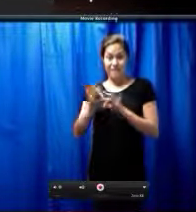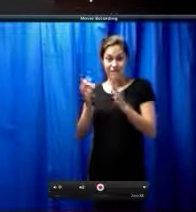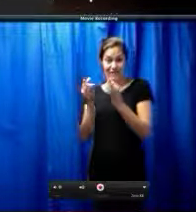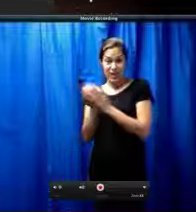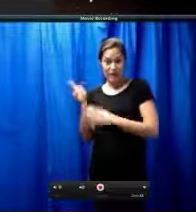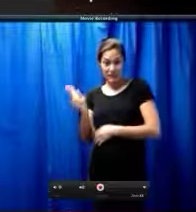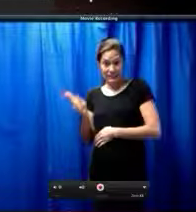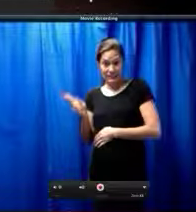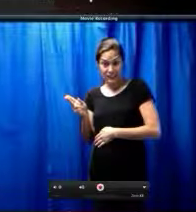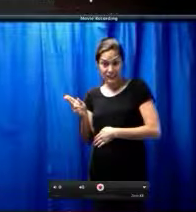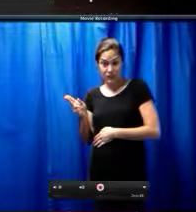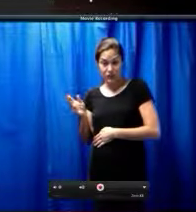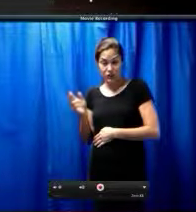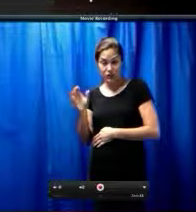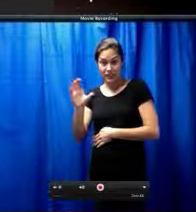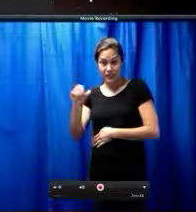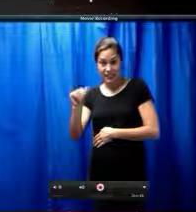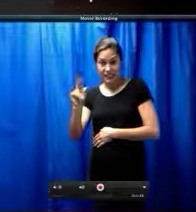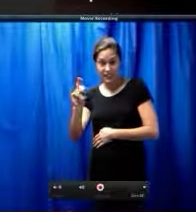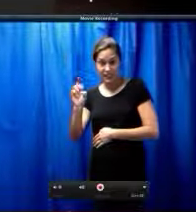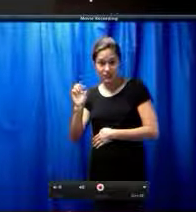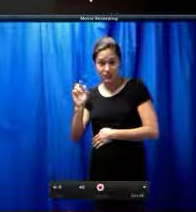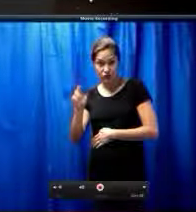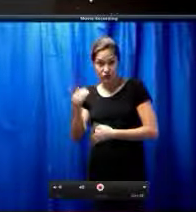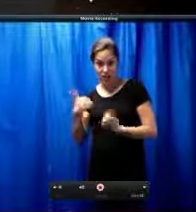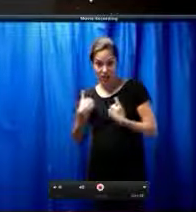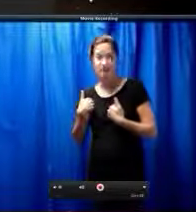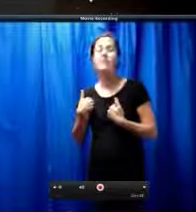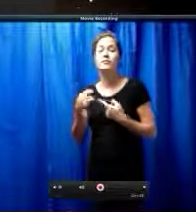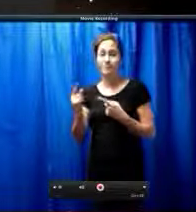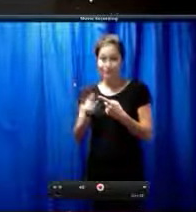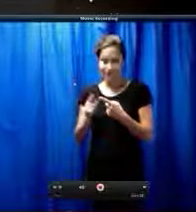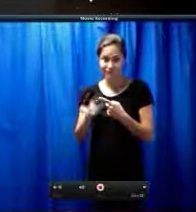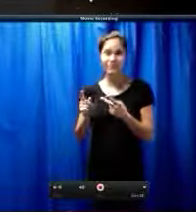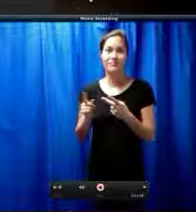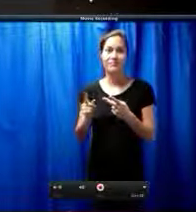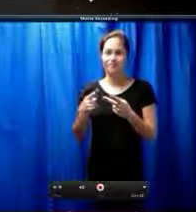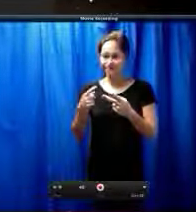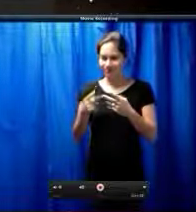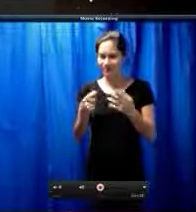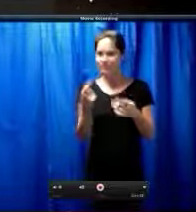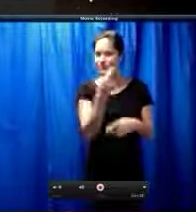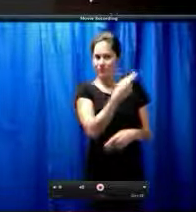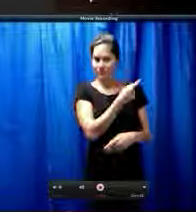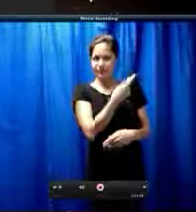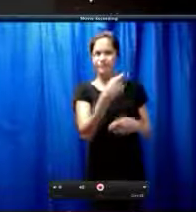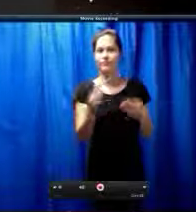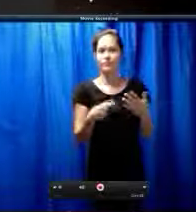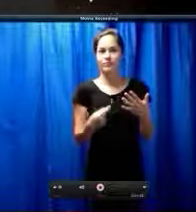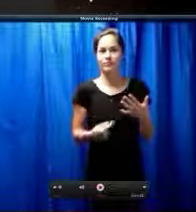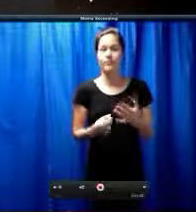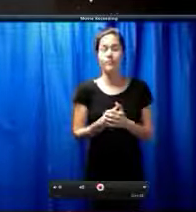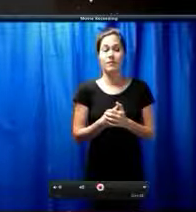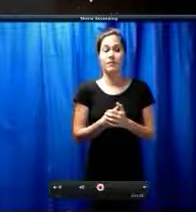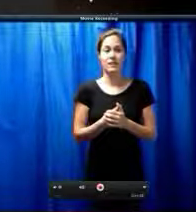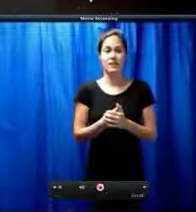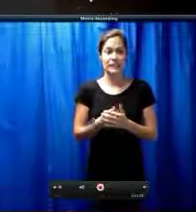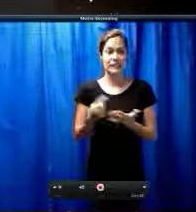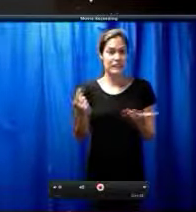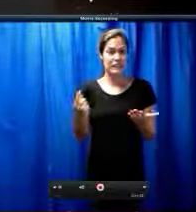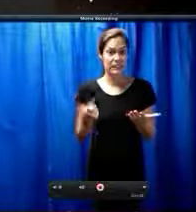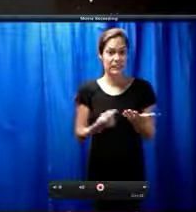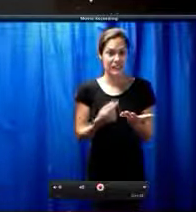Normally, we think about people that are older. And although that's still a high risk, we actually are seeing 17-year-olds with oral cancers. We're